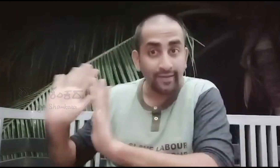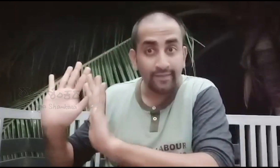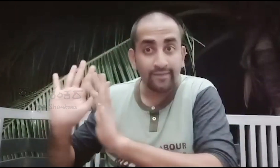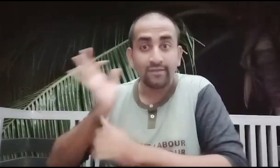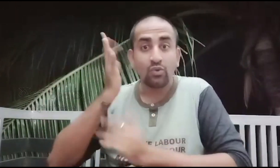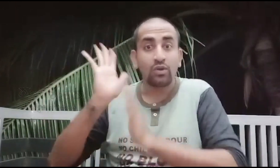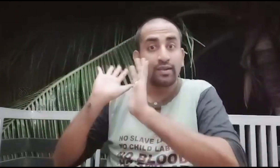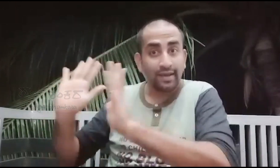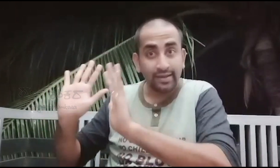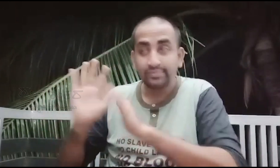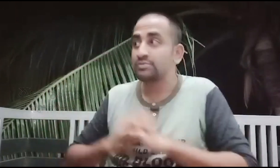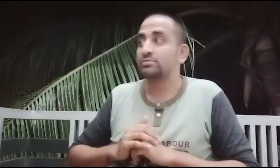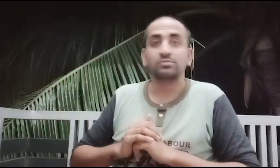had his golden egg.